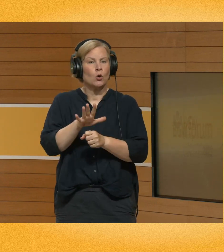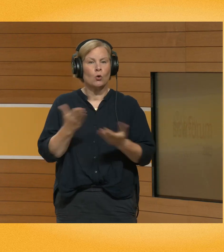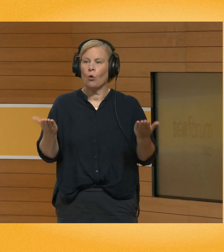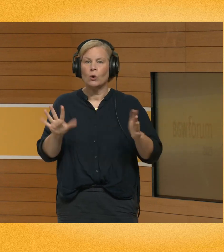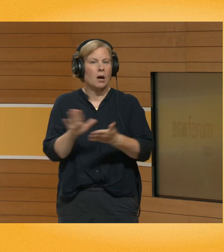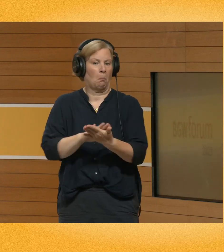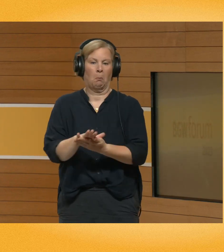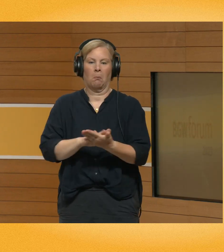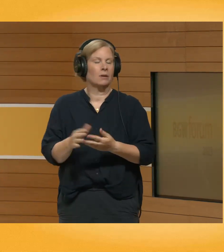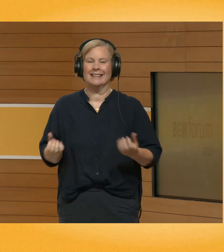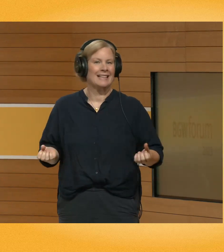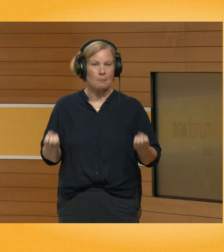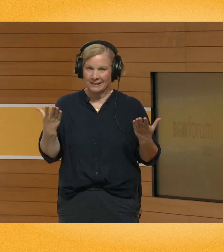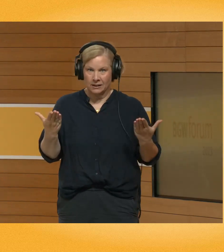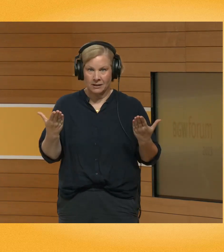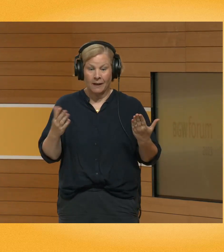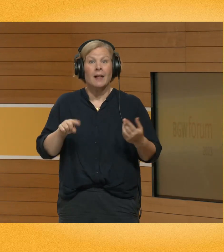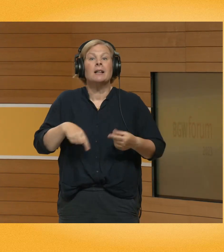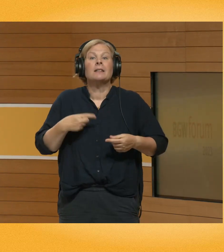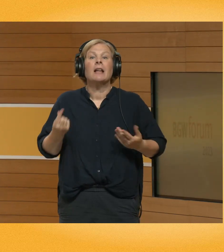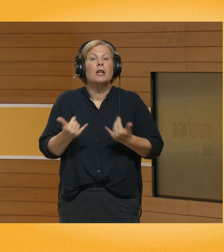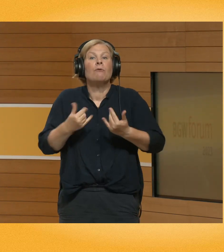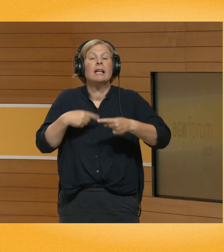Almost philosophical question, if you like.